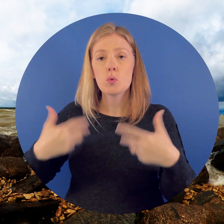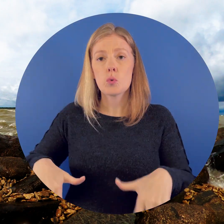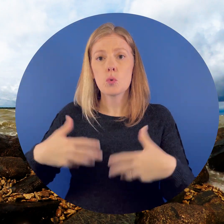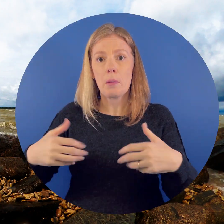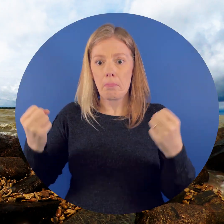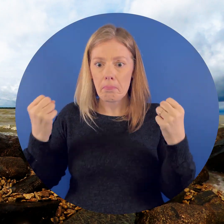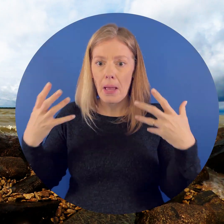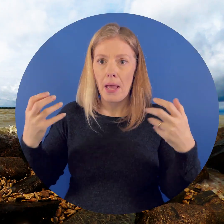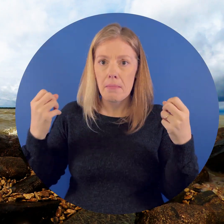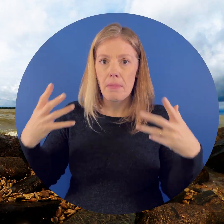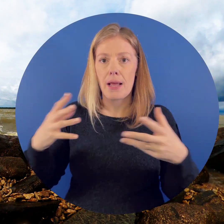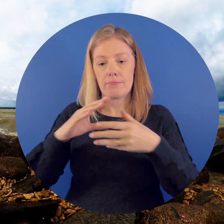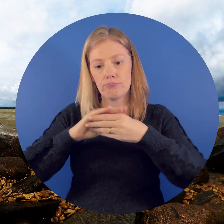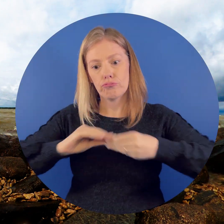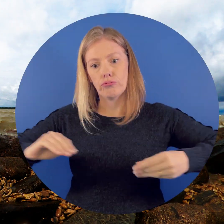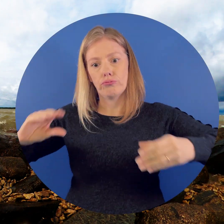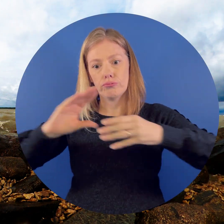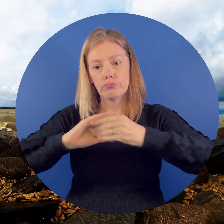activity.